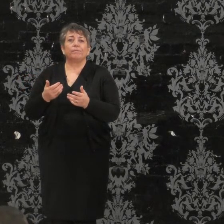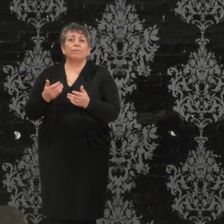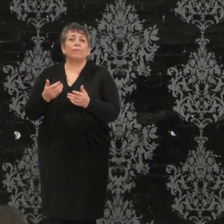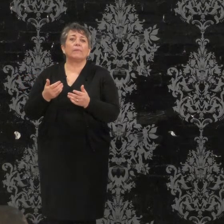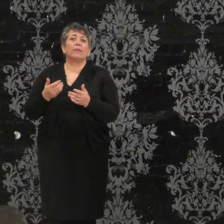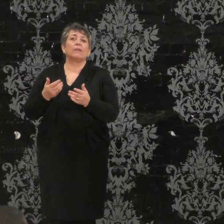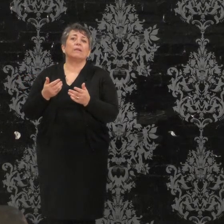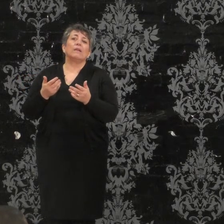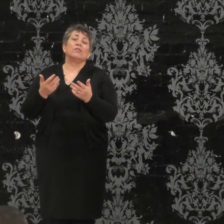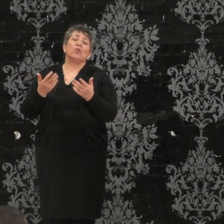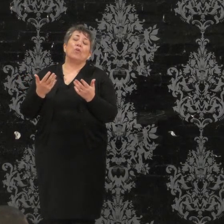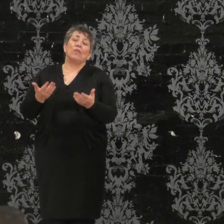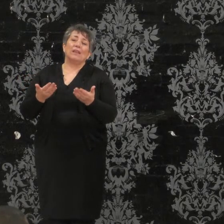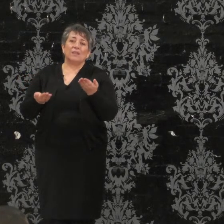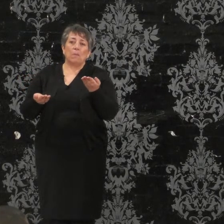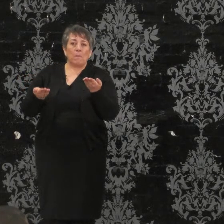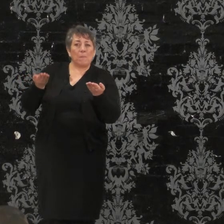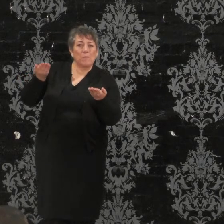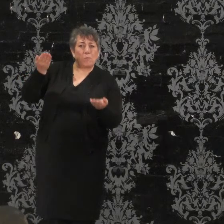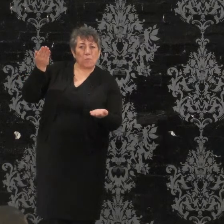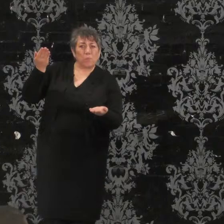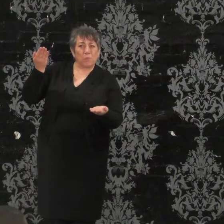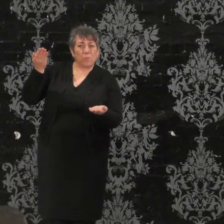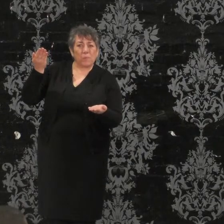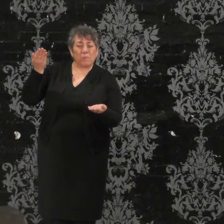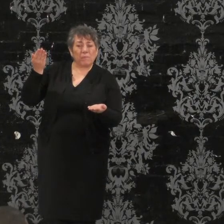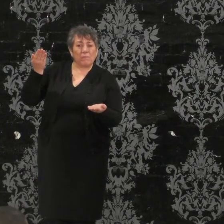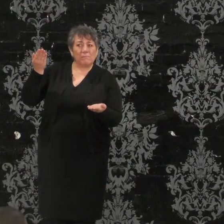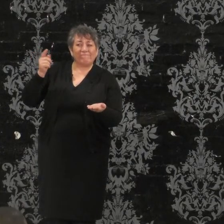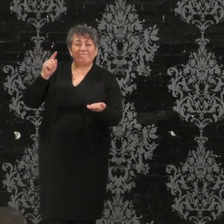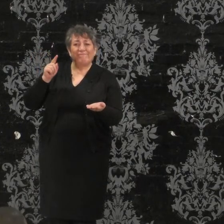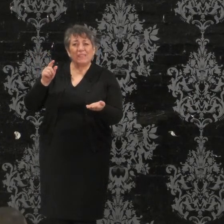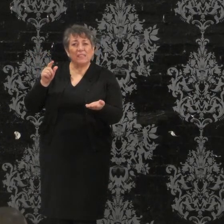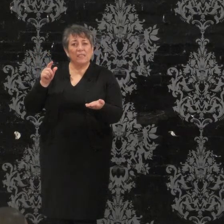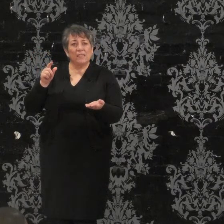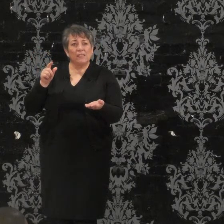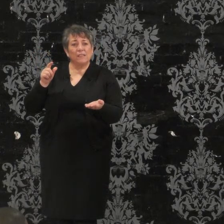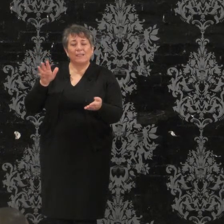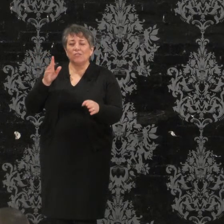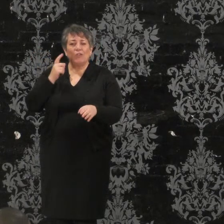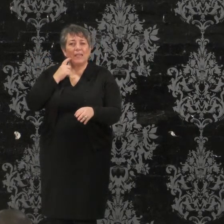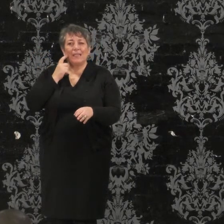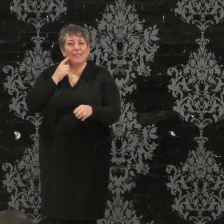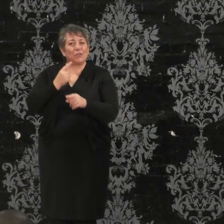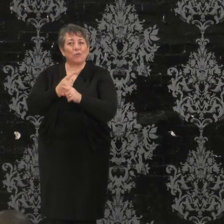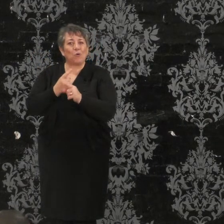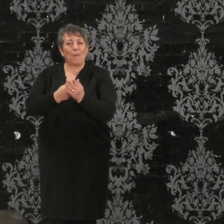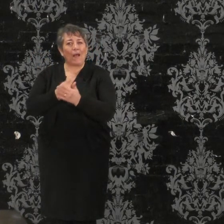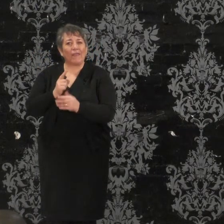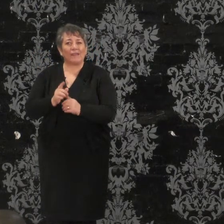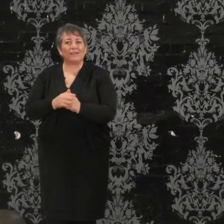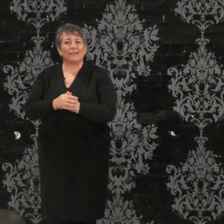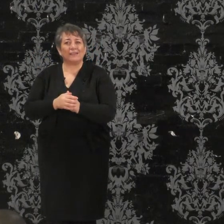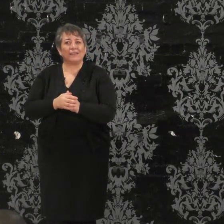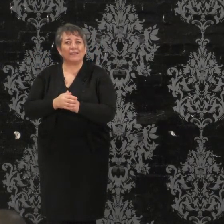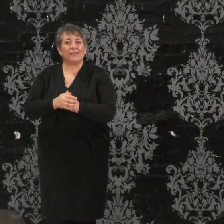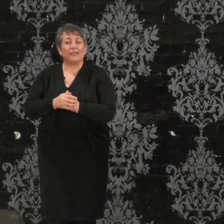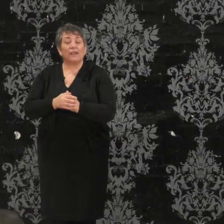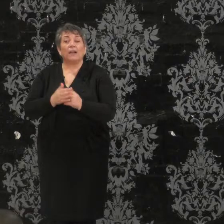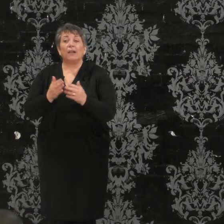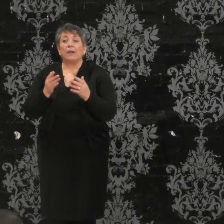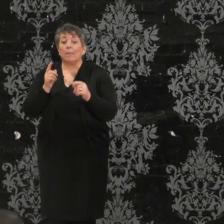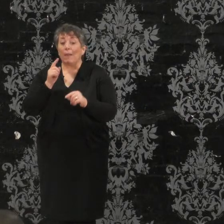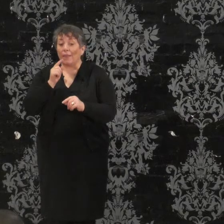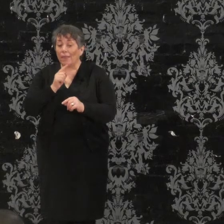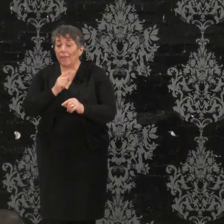of disproportionality is not always easy to talk about, but it's something that is negatively